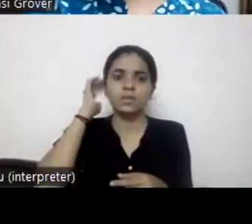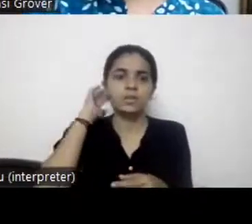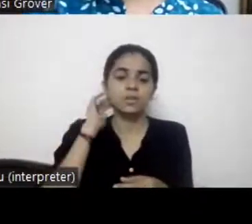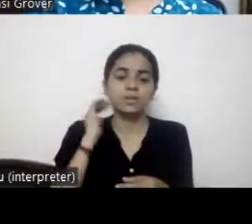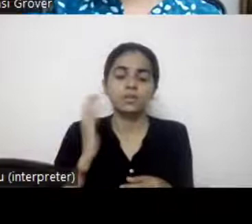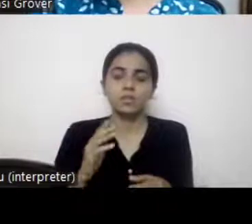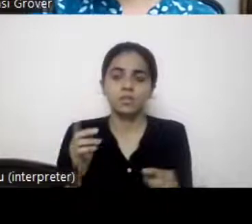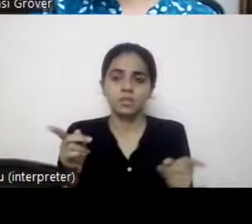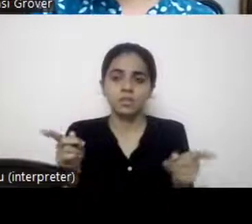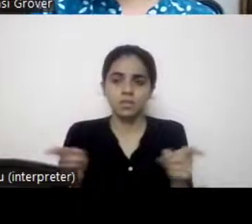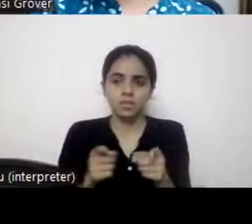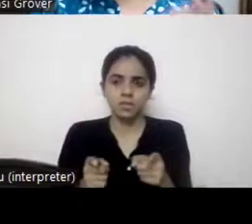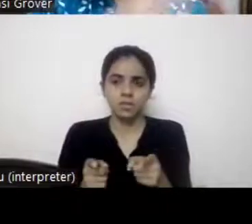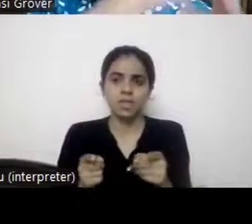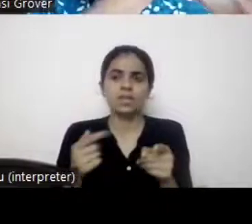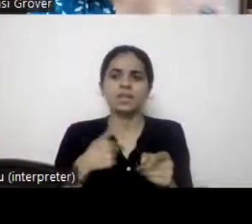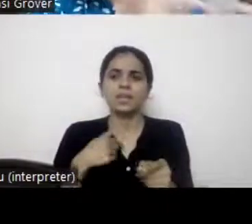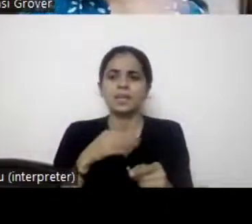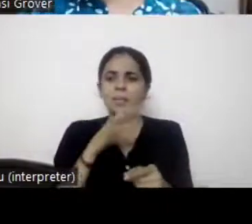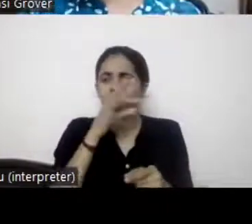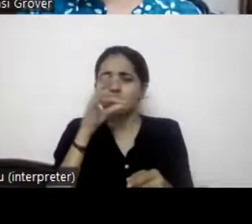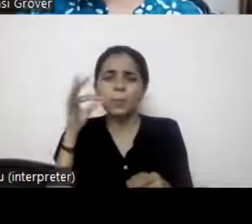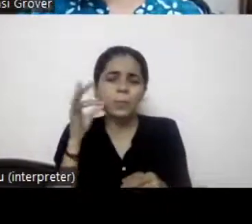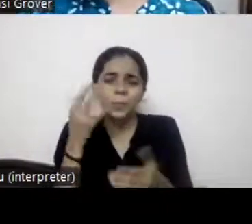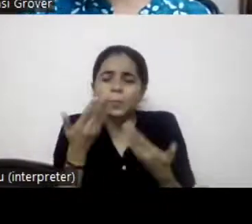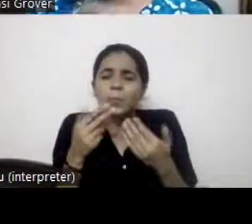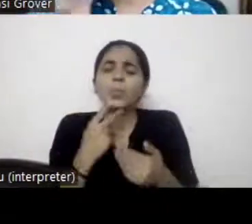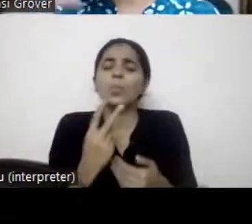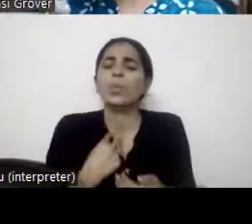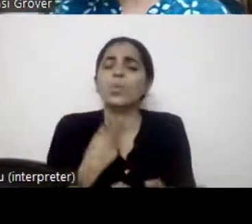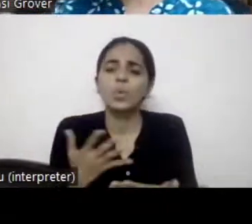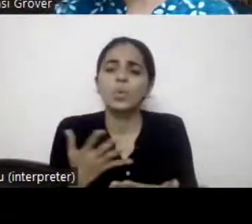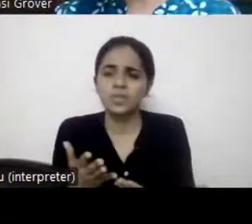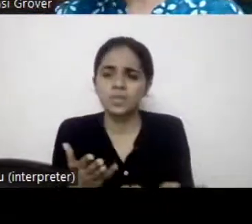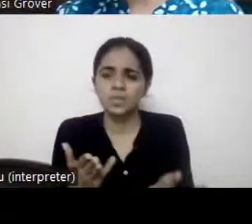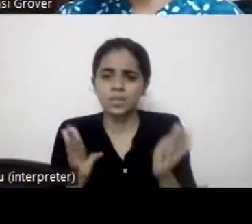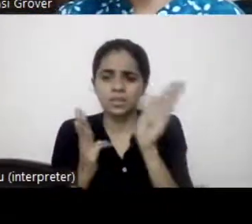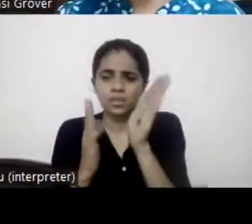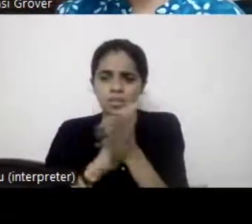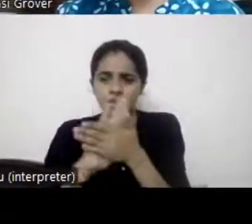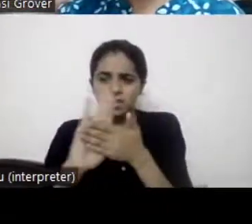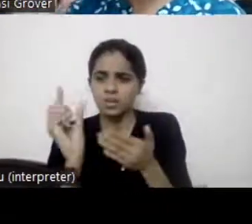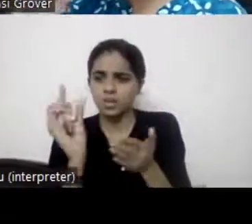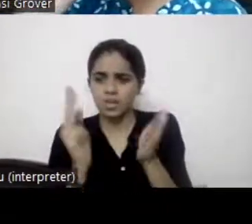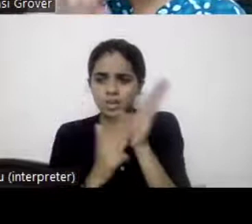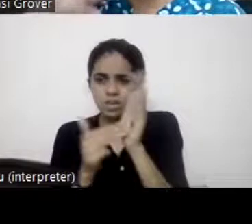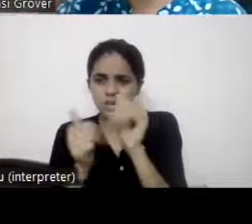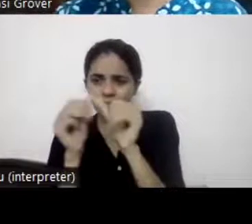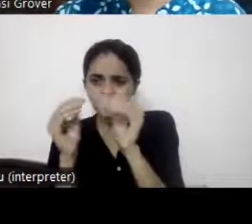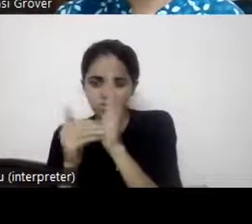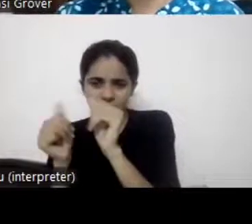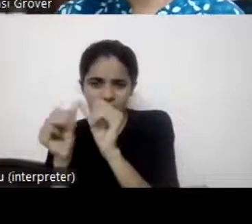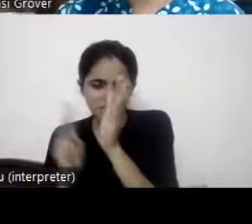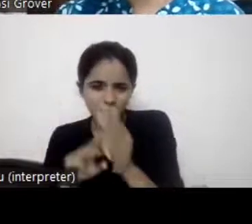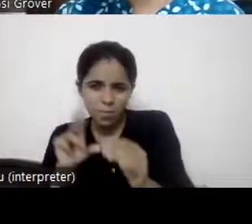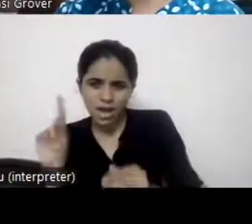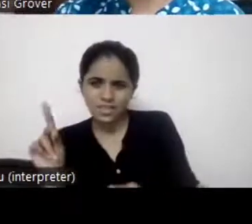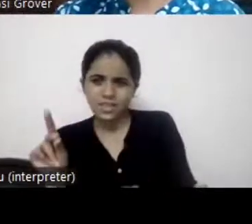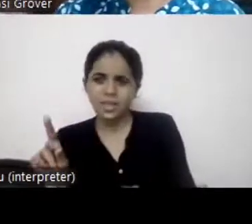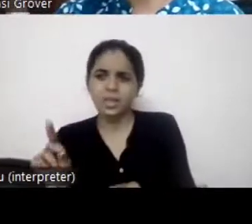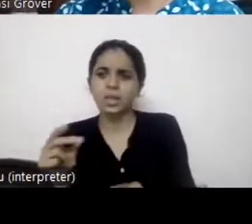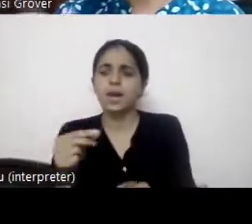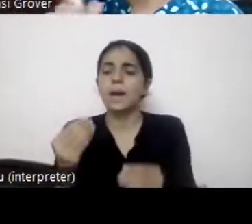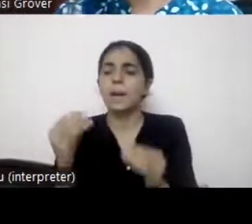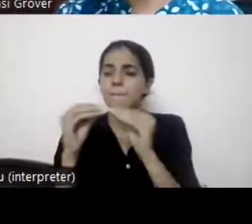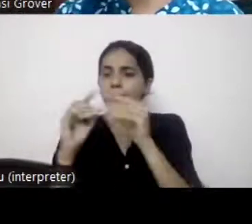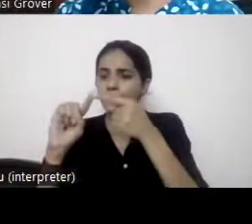where he calls them Hamzaba, and it is Aarti's mother who calls them Gezuba. So this is very interesting how, Gulzar